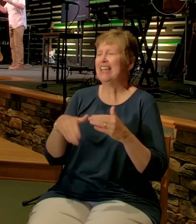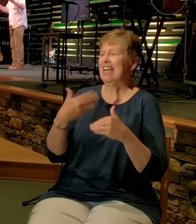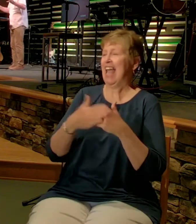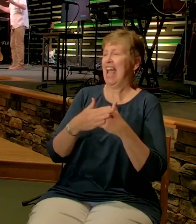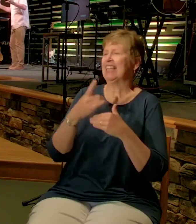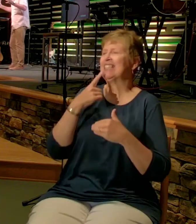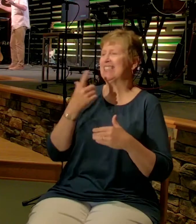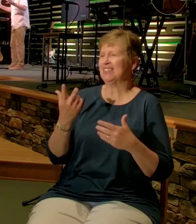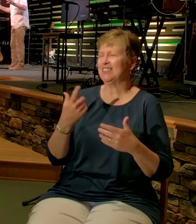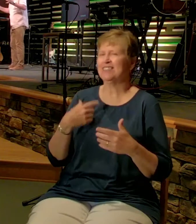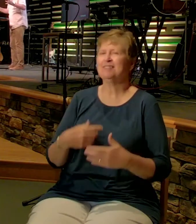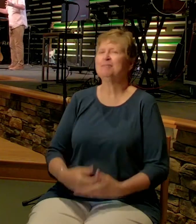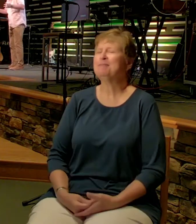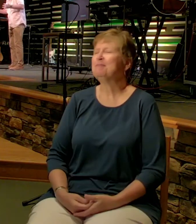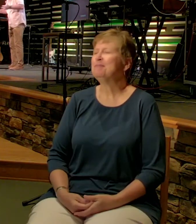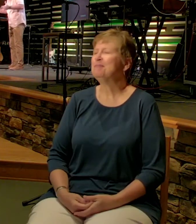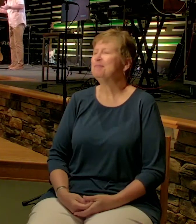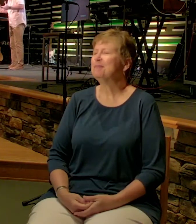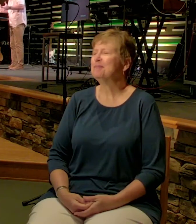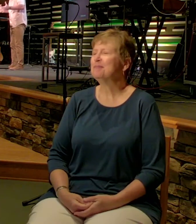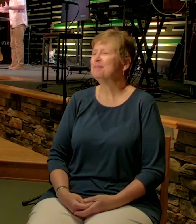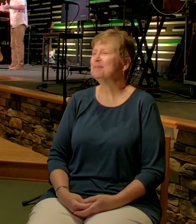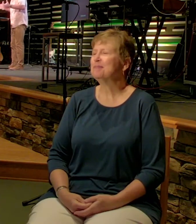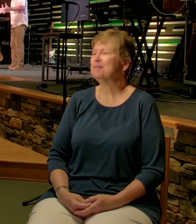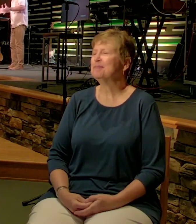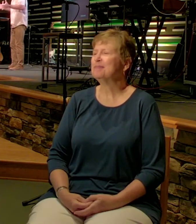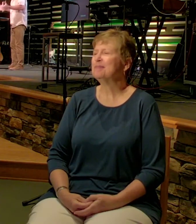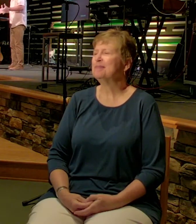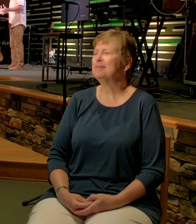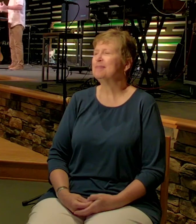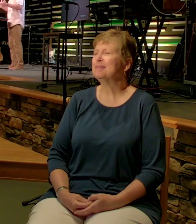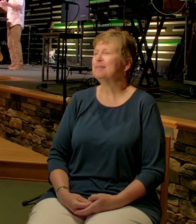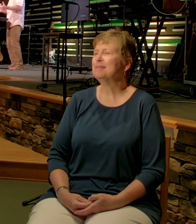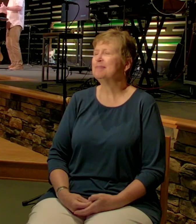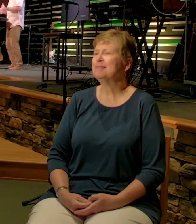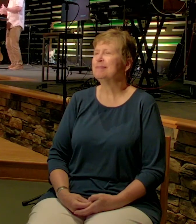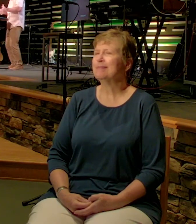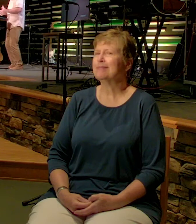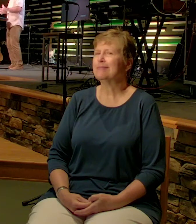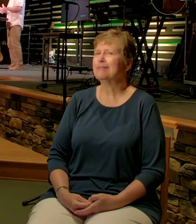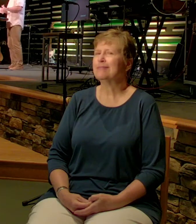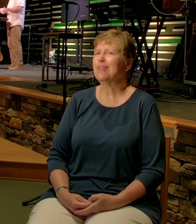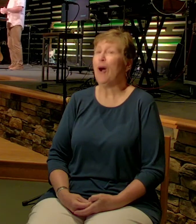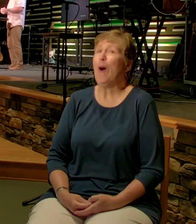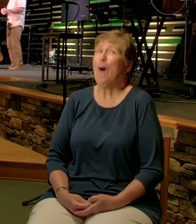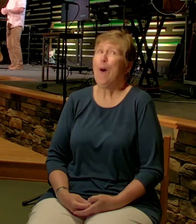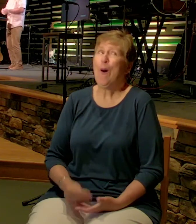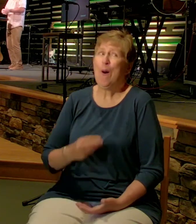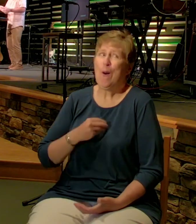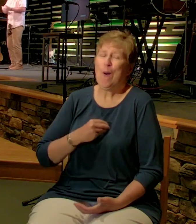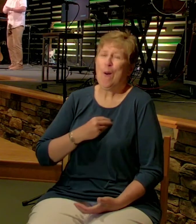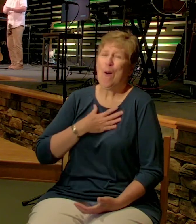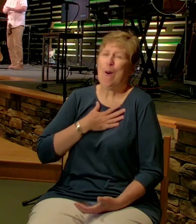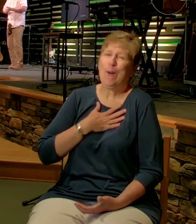is author unknown. "I need you like a heart needs a beat." Oh, short one,